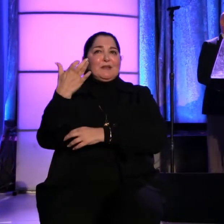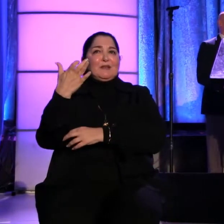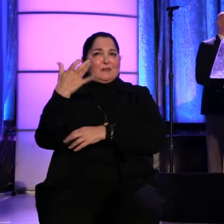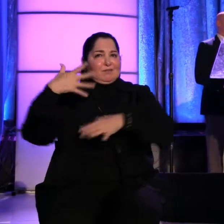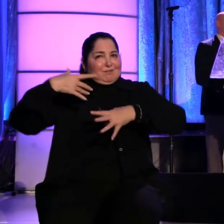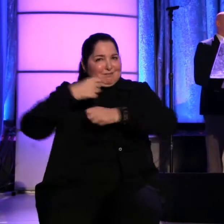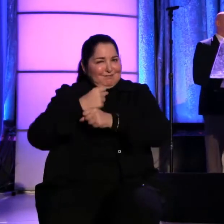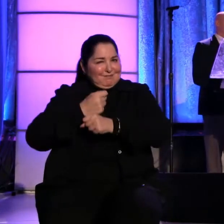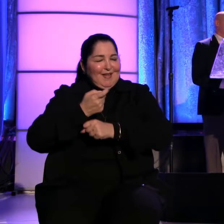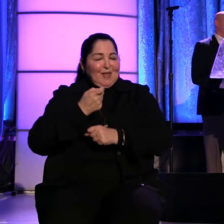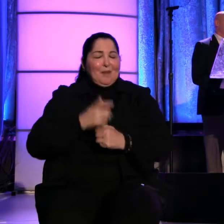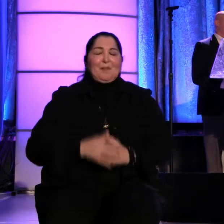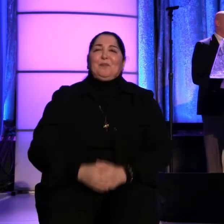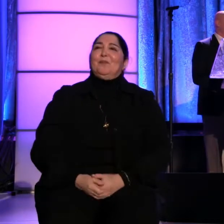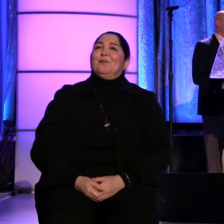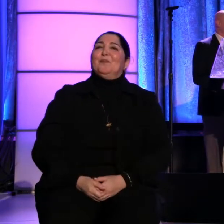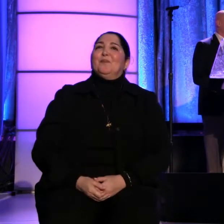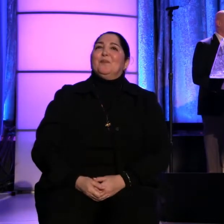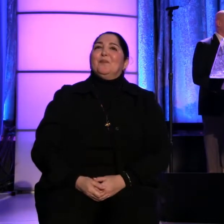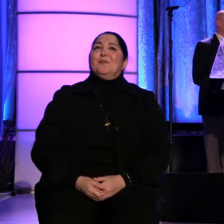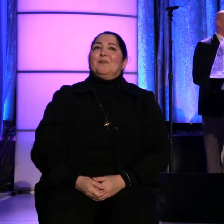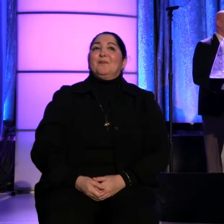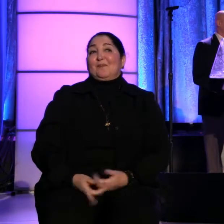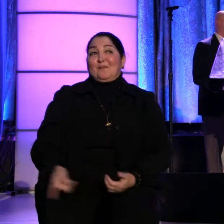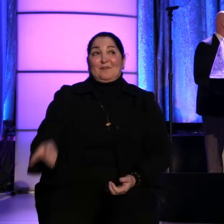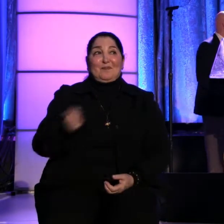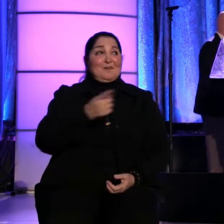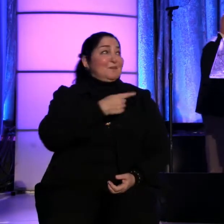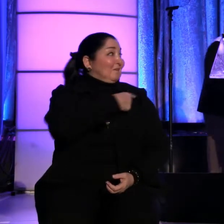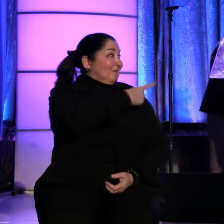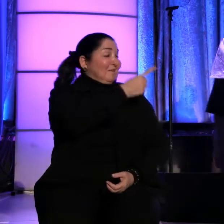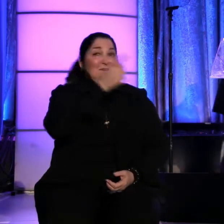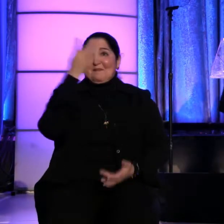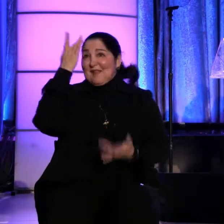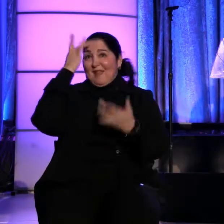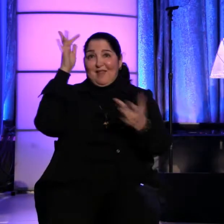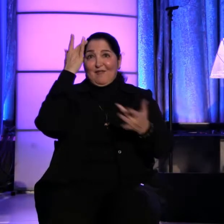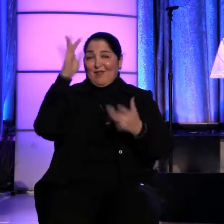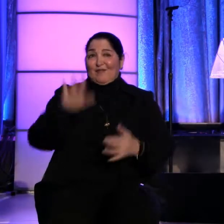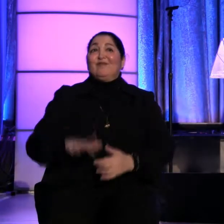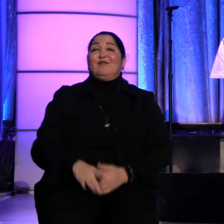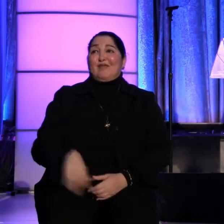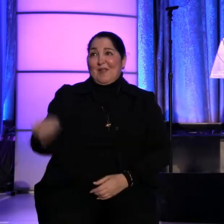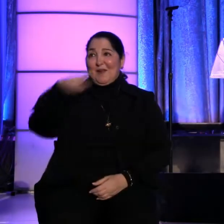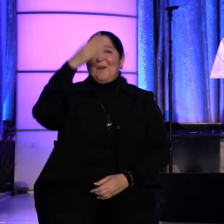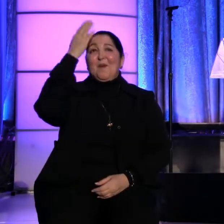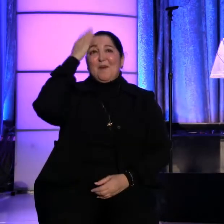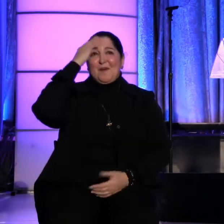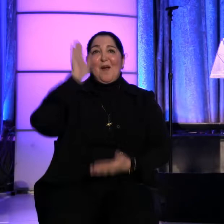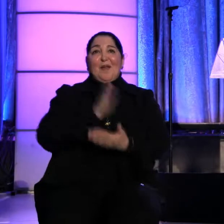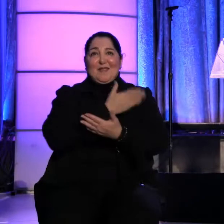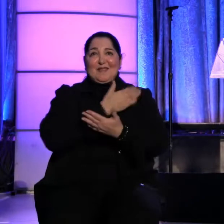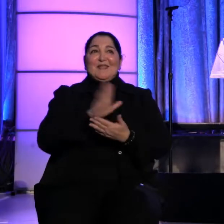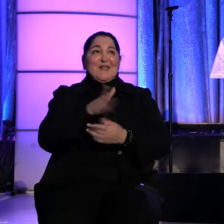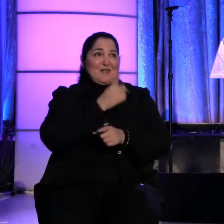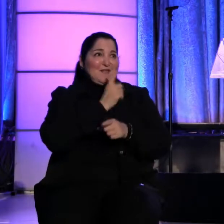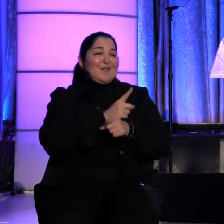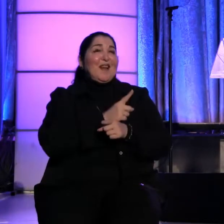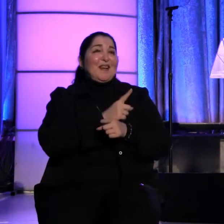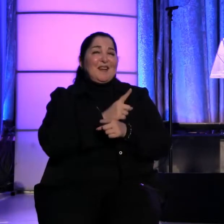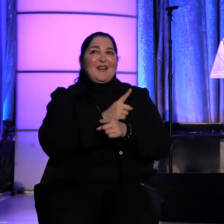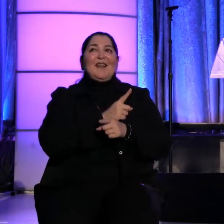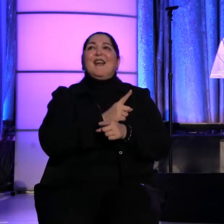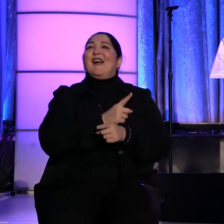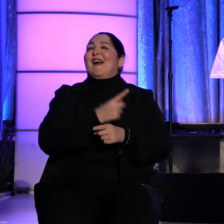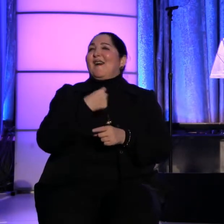so be clever as you know the melody of the 12 days of Christmas, and we'll